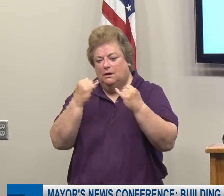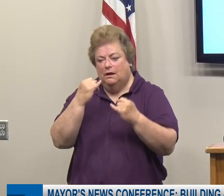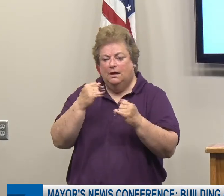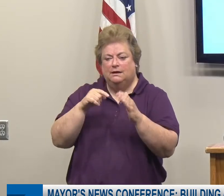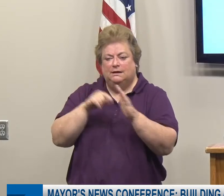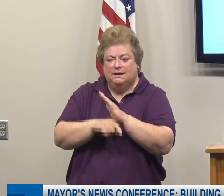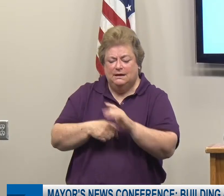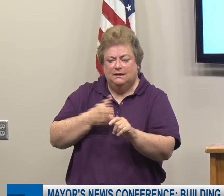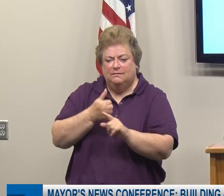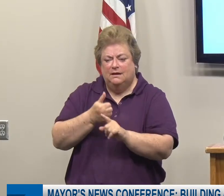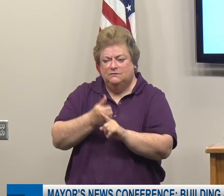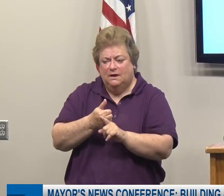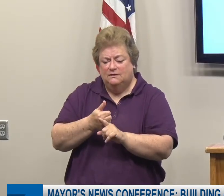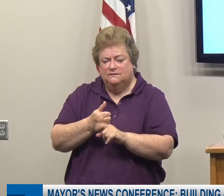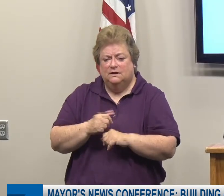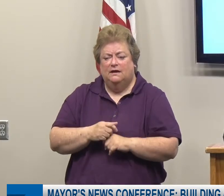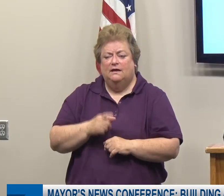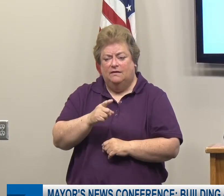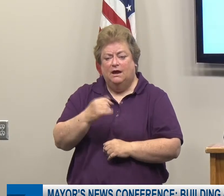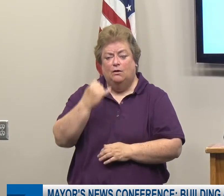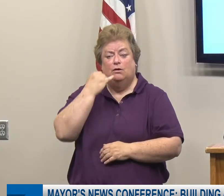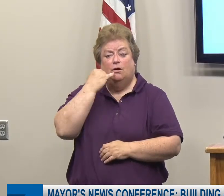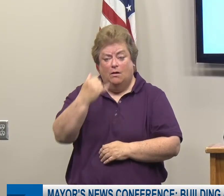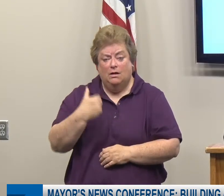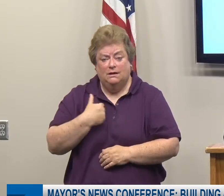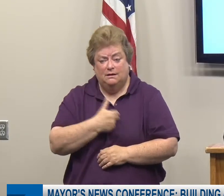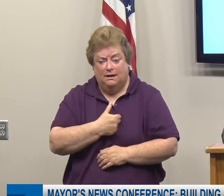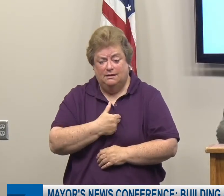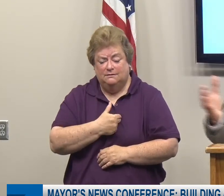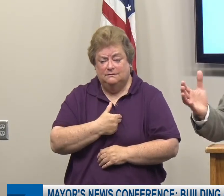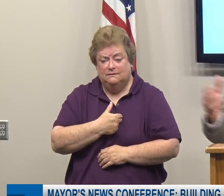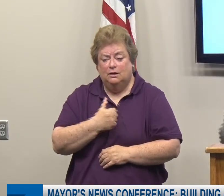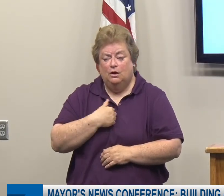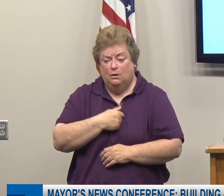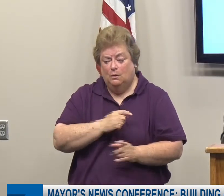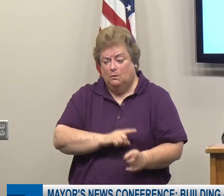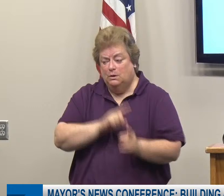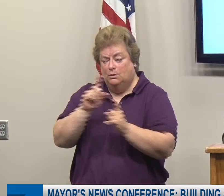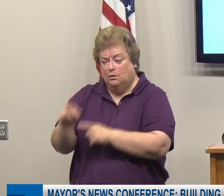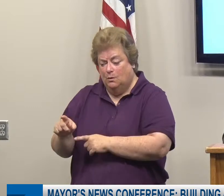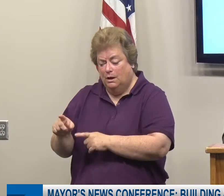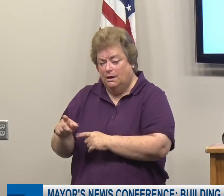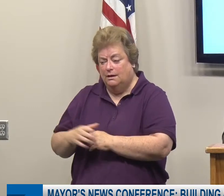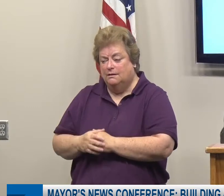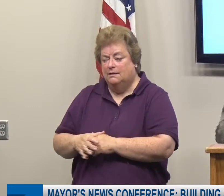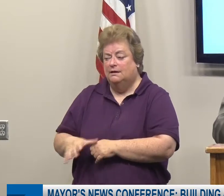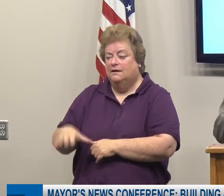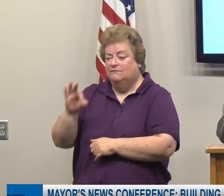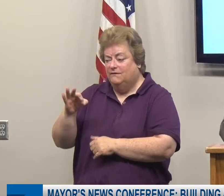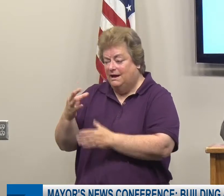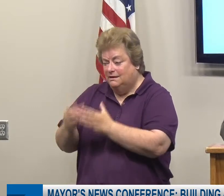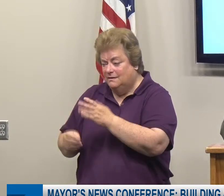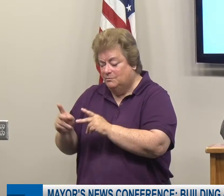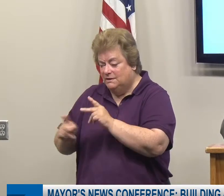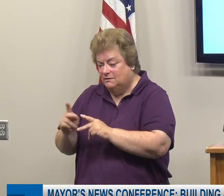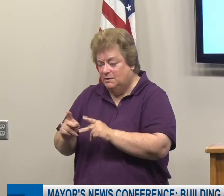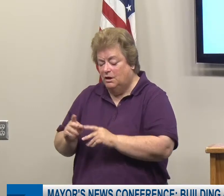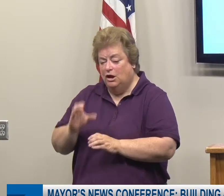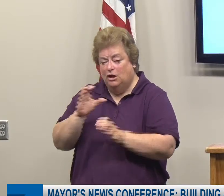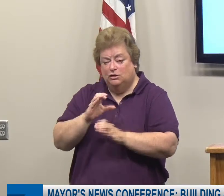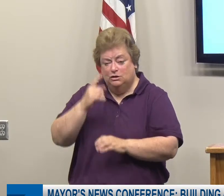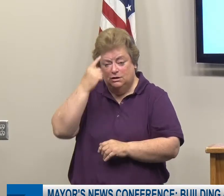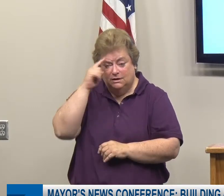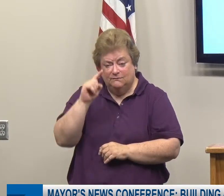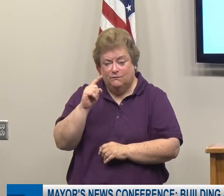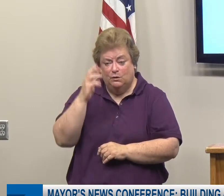ideations. They're calling us, and we're going. We're locating their missing person. We're looking for the root cause